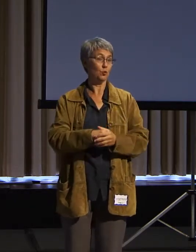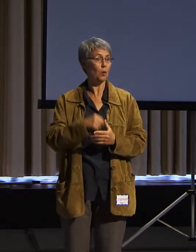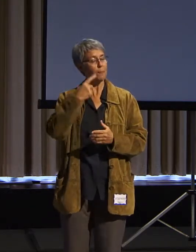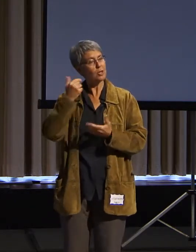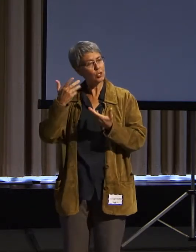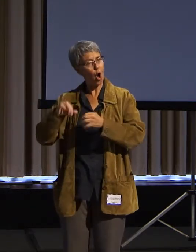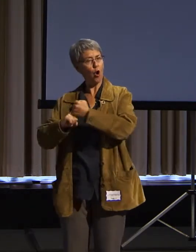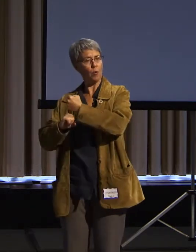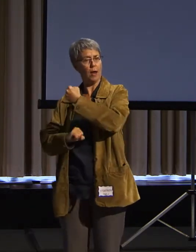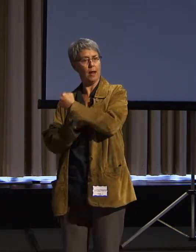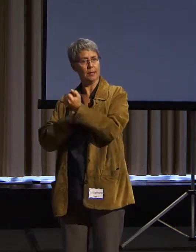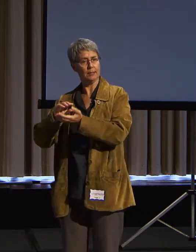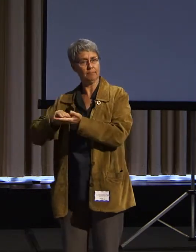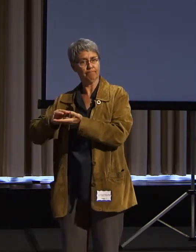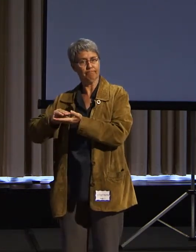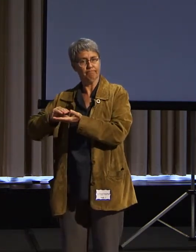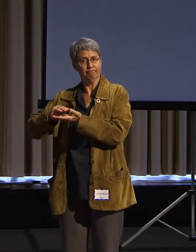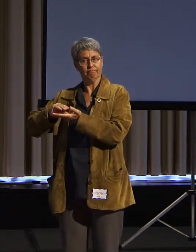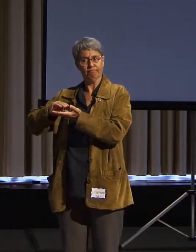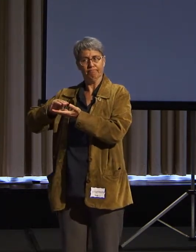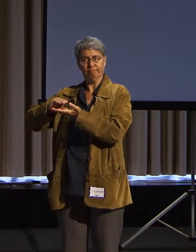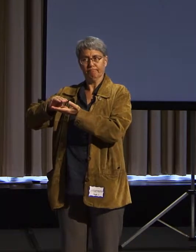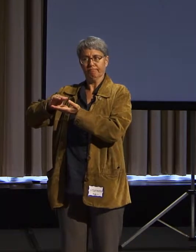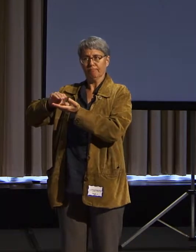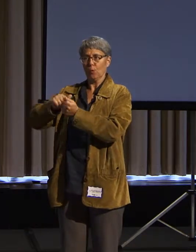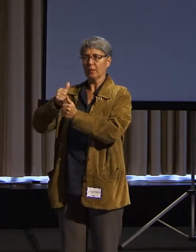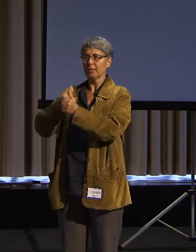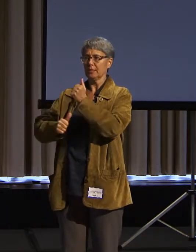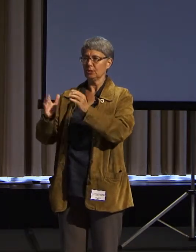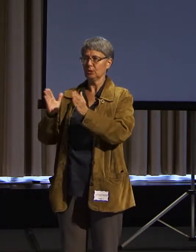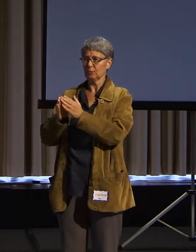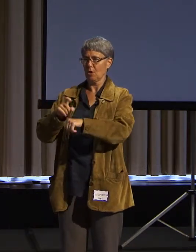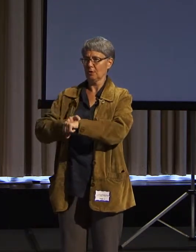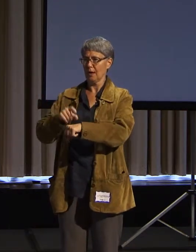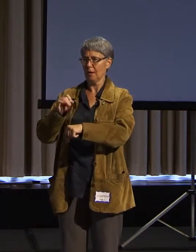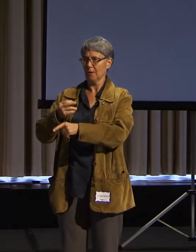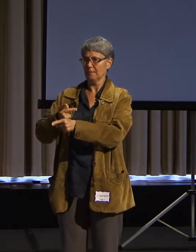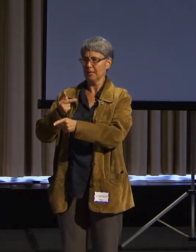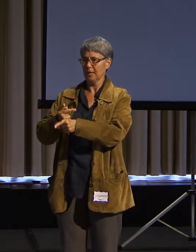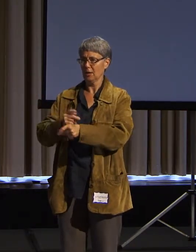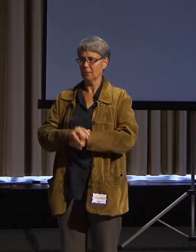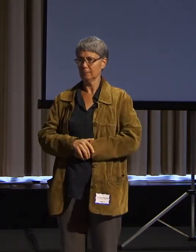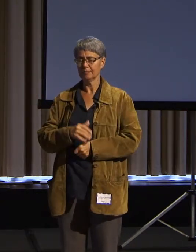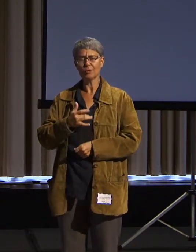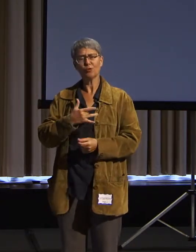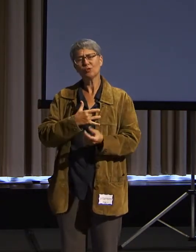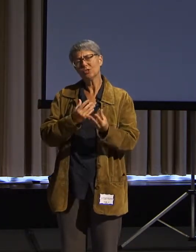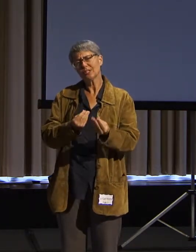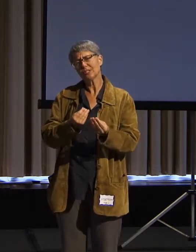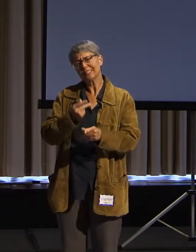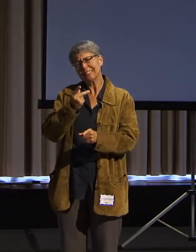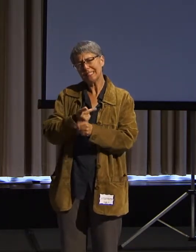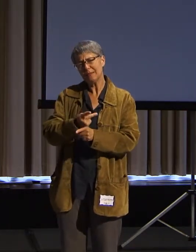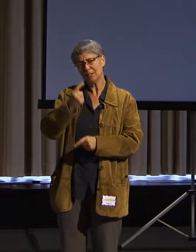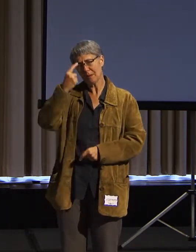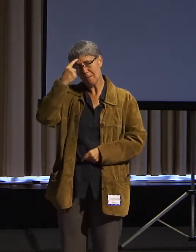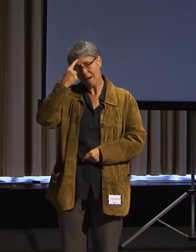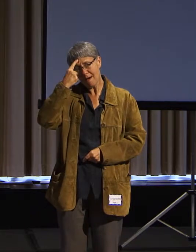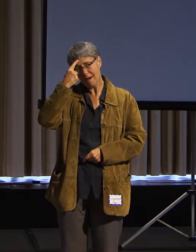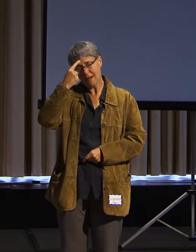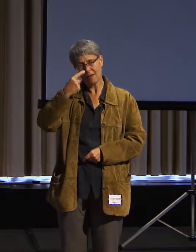myself. Gentleness weaves my body, mind, and spirit together so that they do not disconnect as the